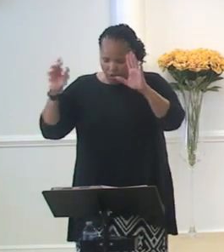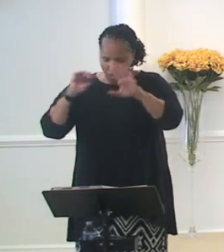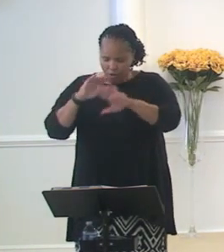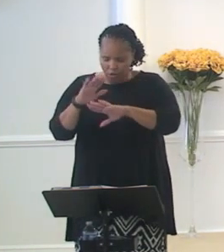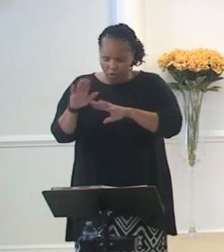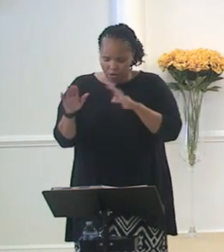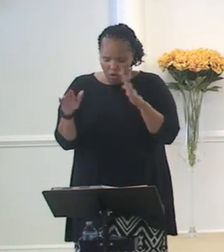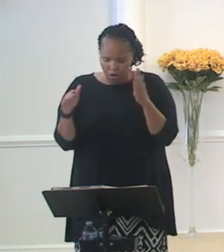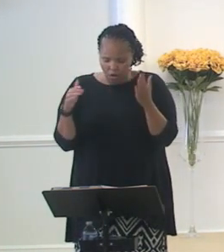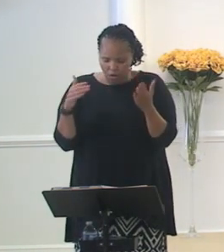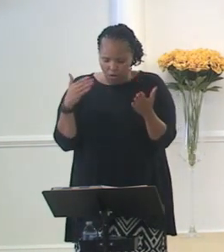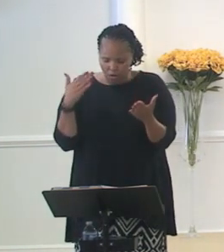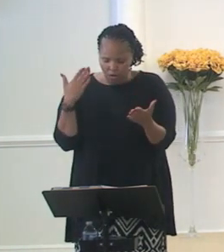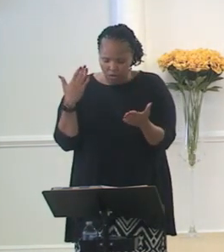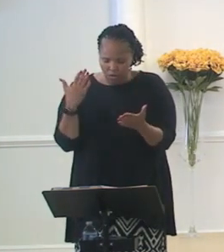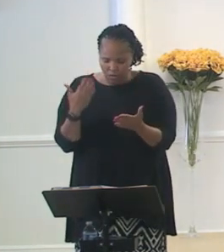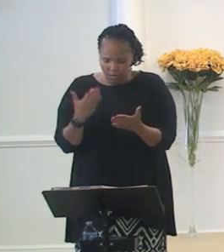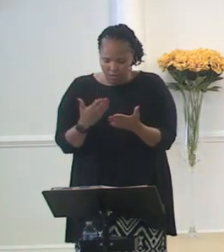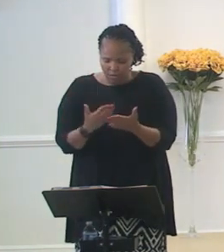surrender